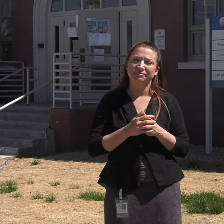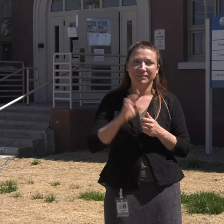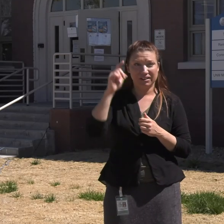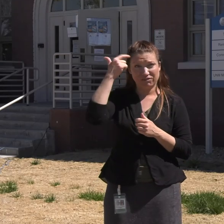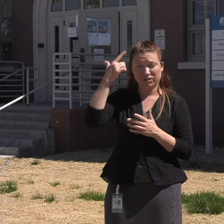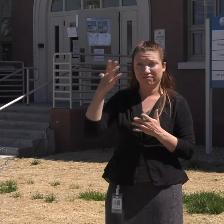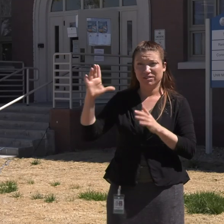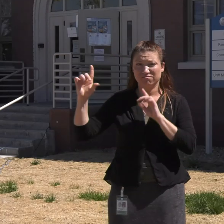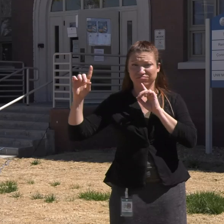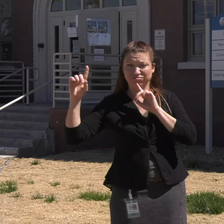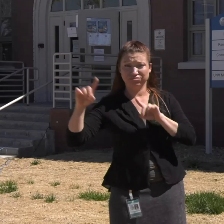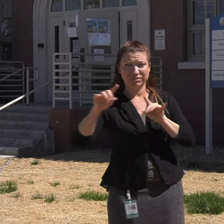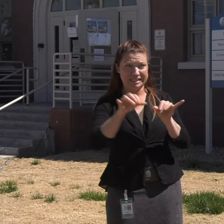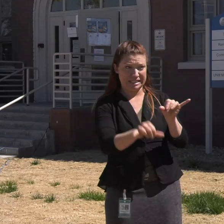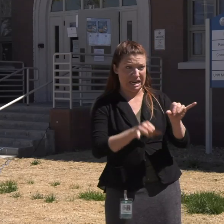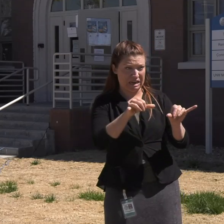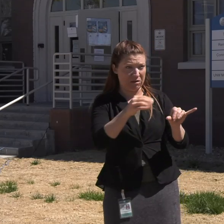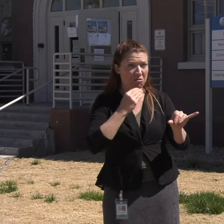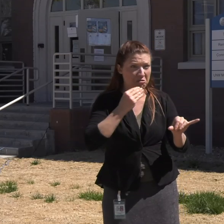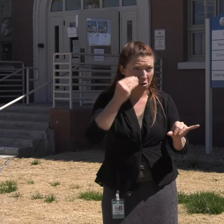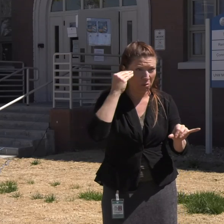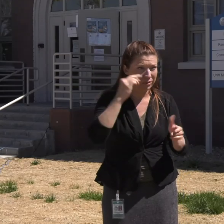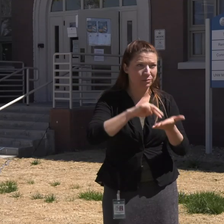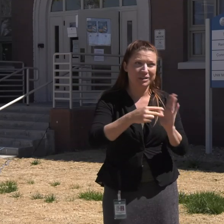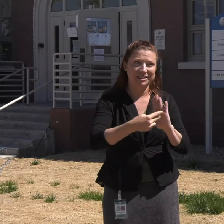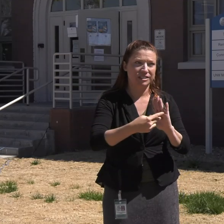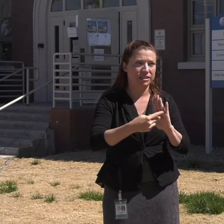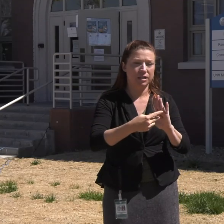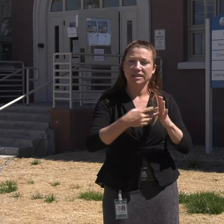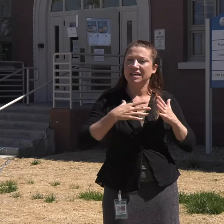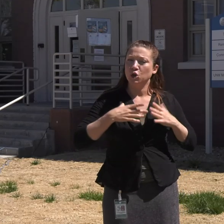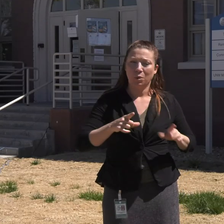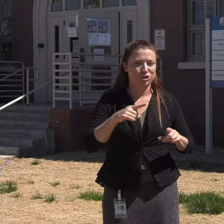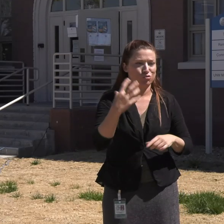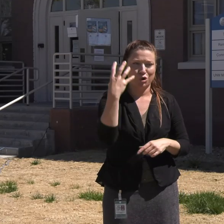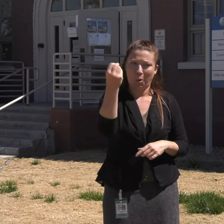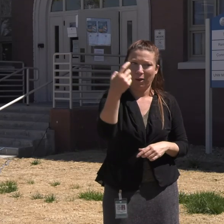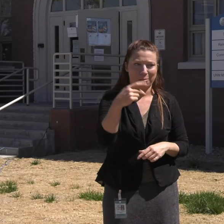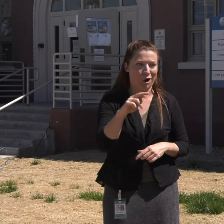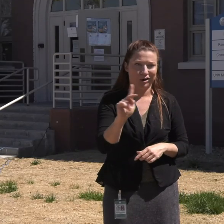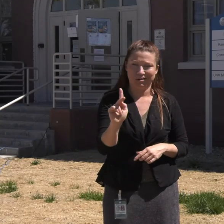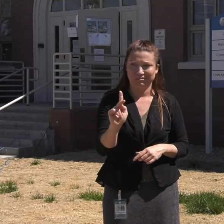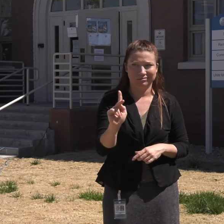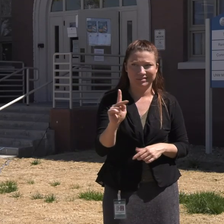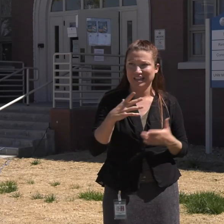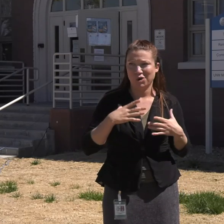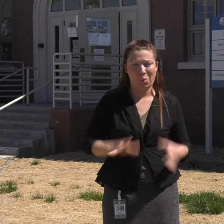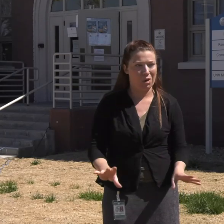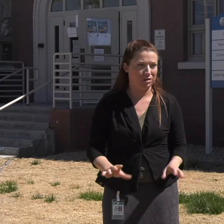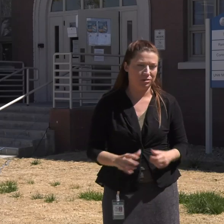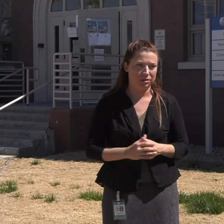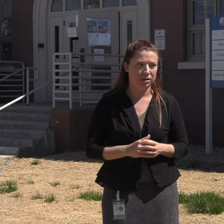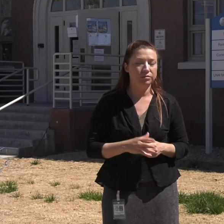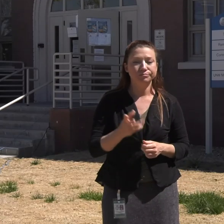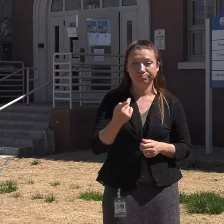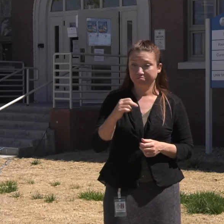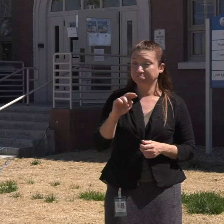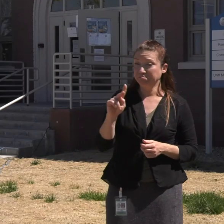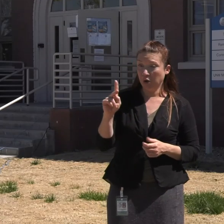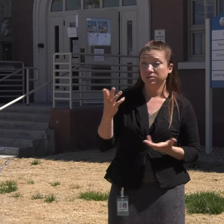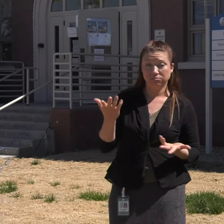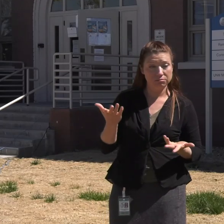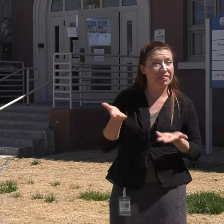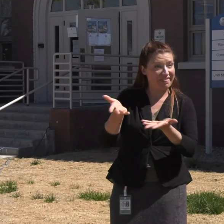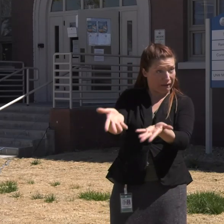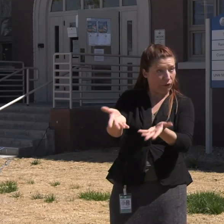to stay home, which means they do not want anyone going to parks. Our parks are, obviously there. And so I'm